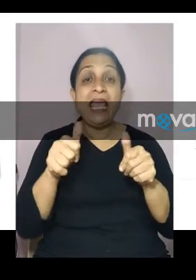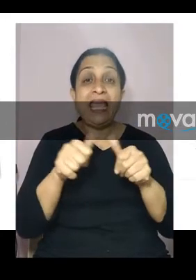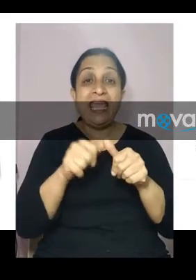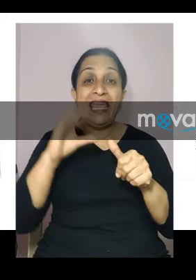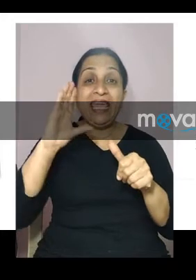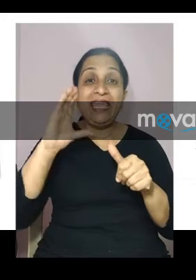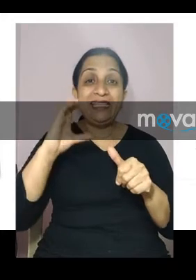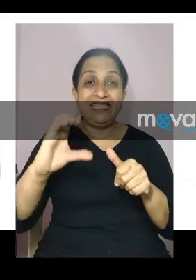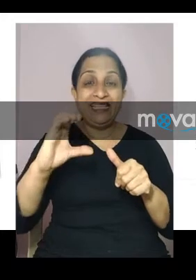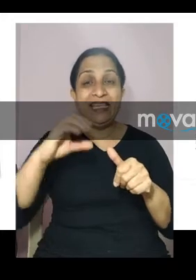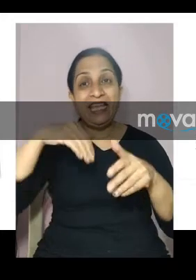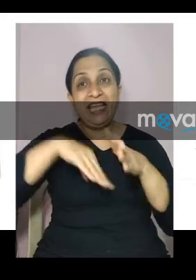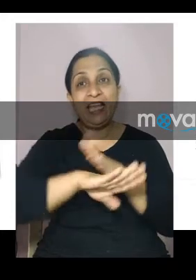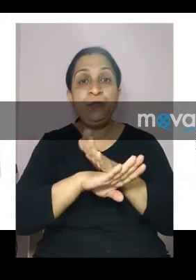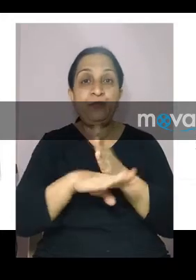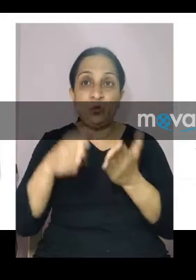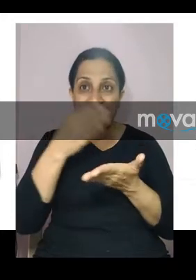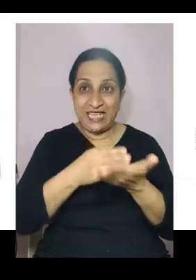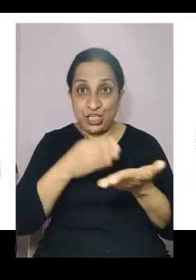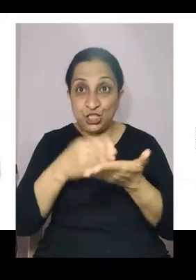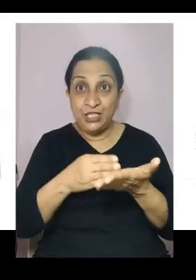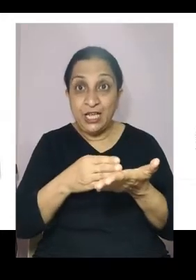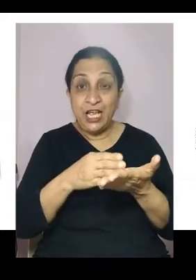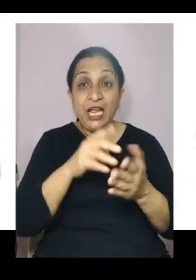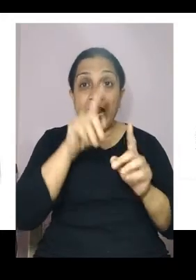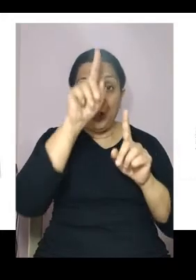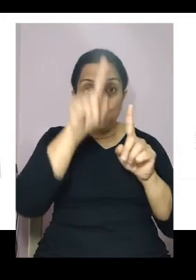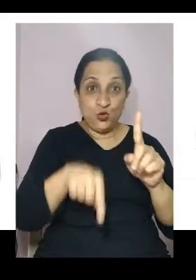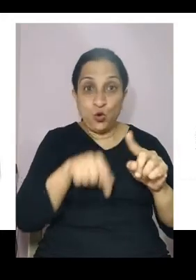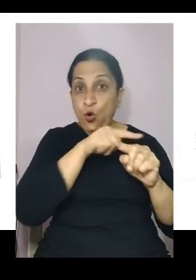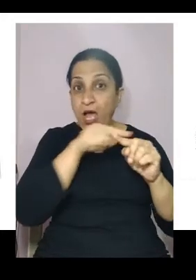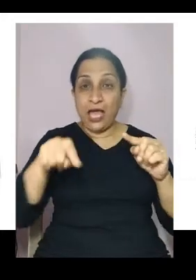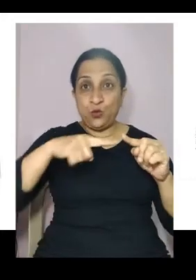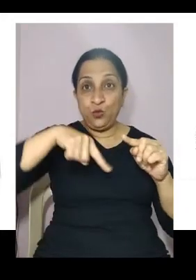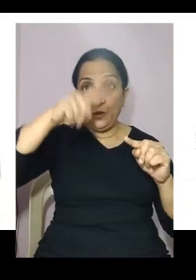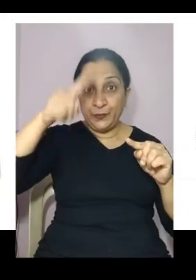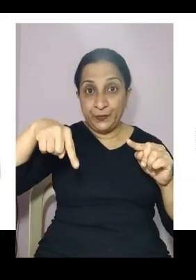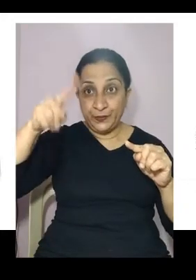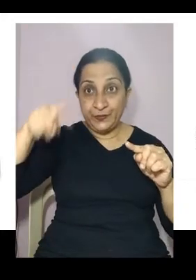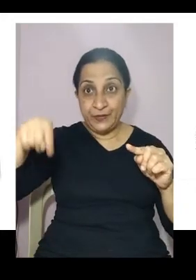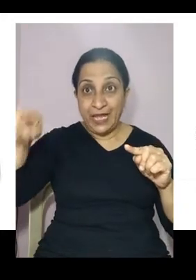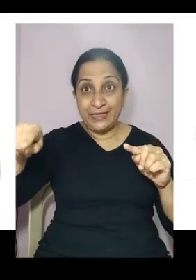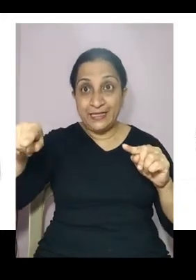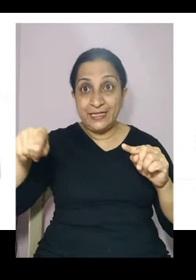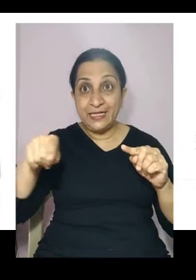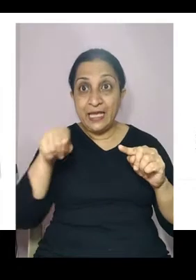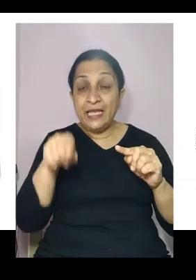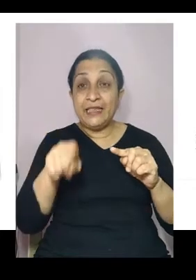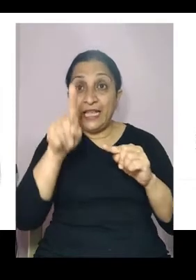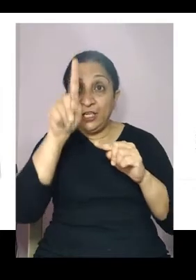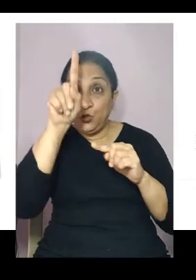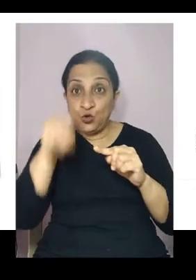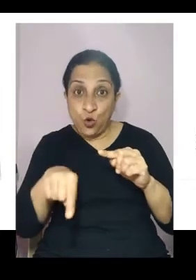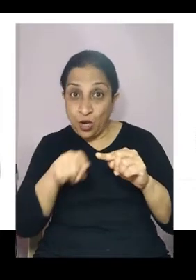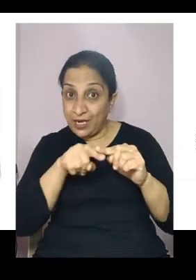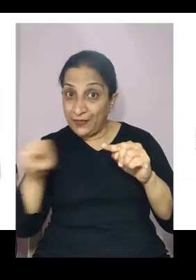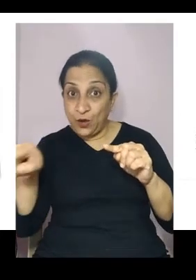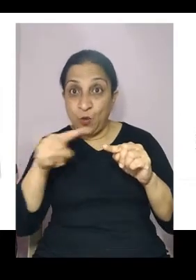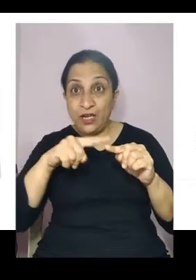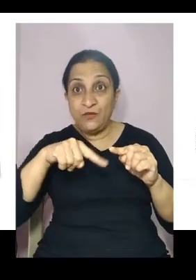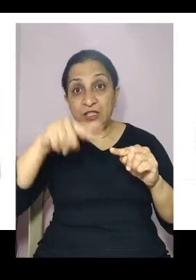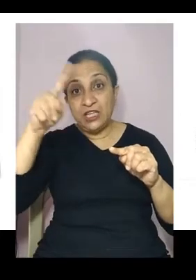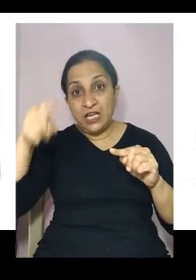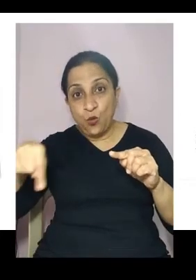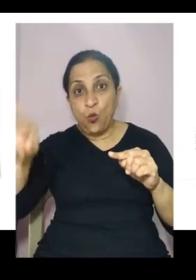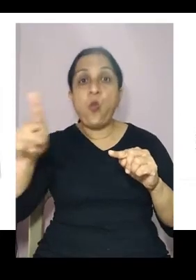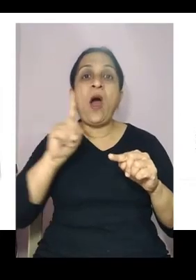say AC input section and you draw arrow like this. Then you draw another